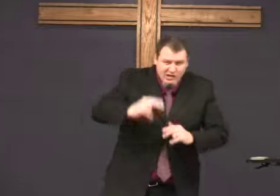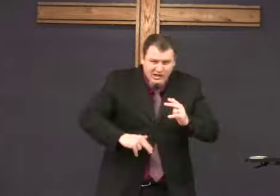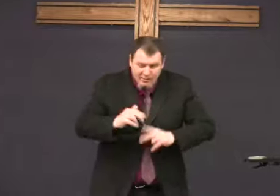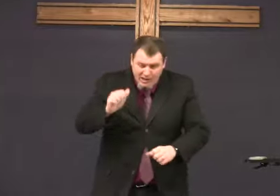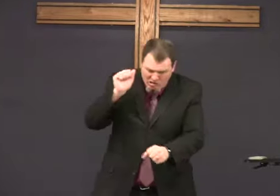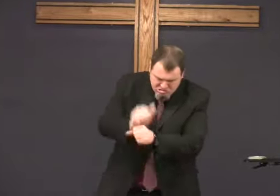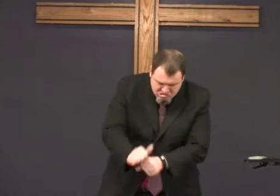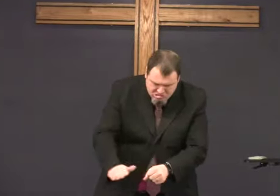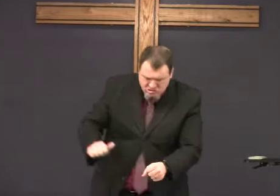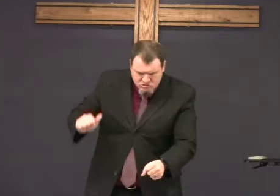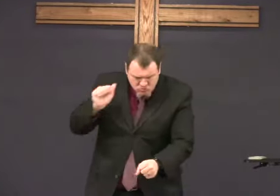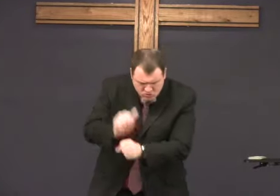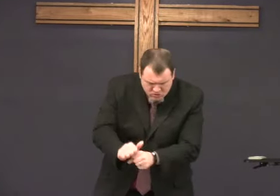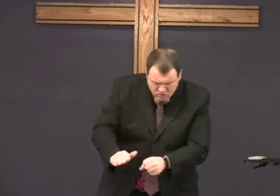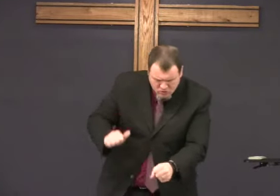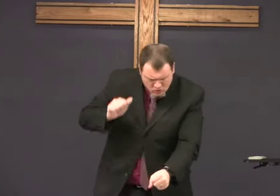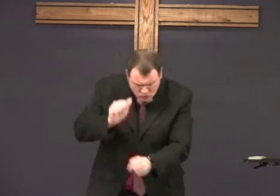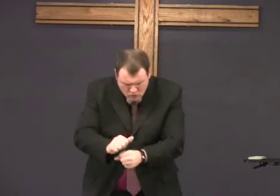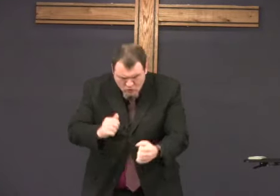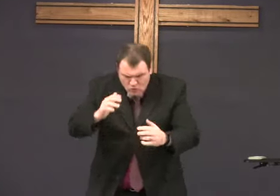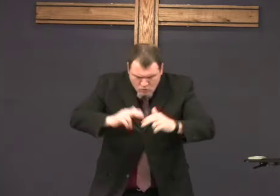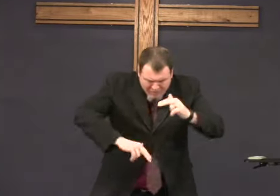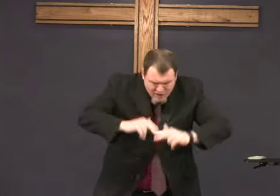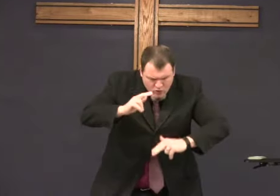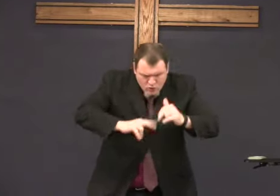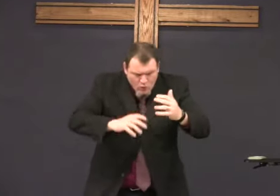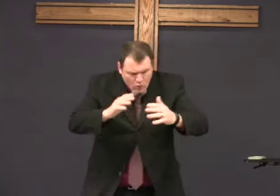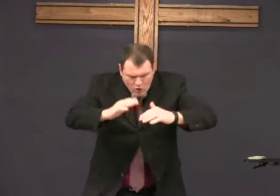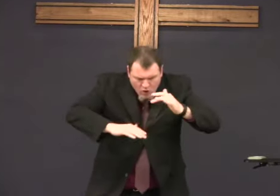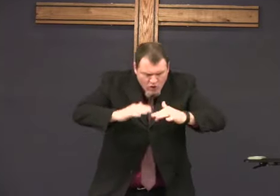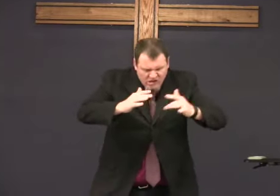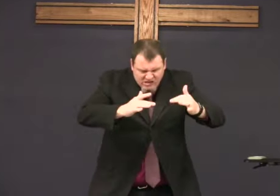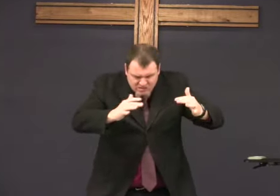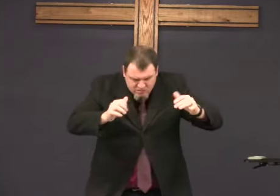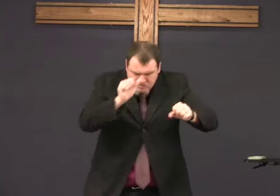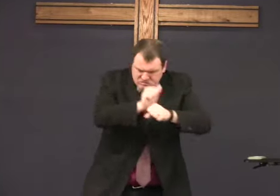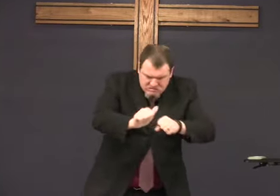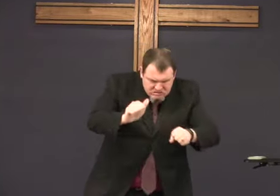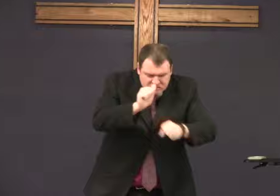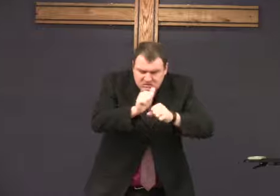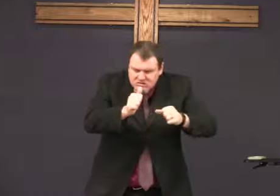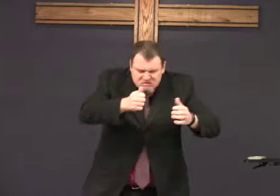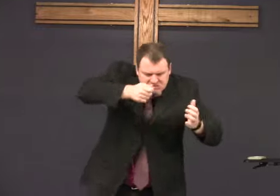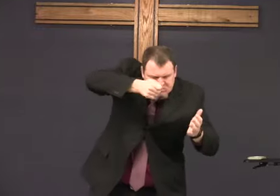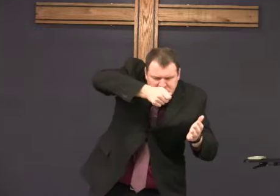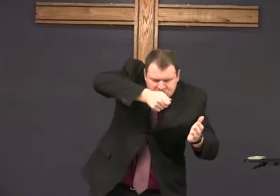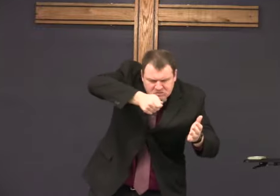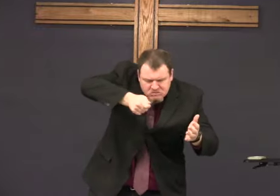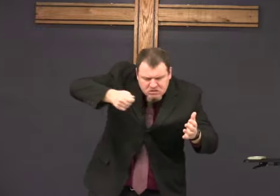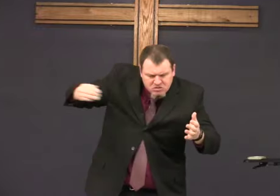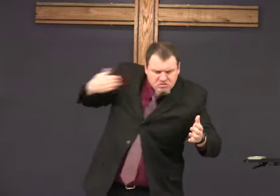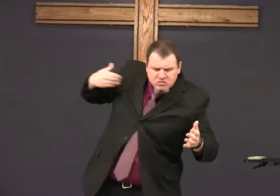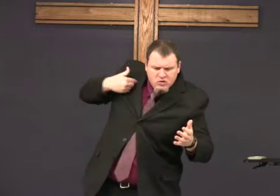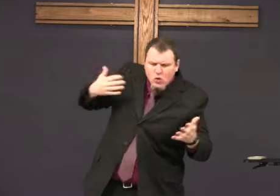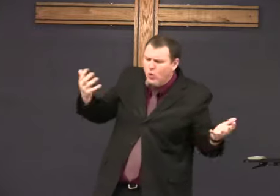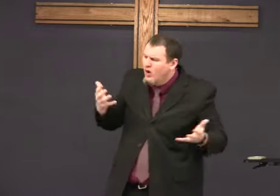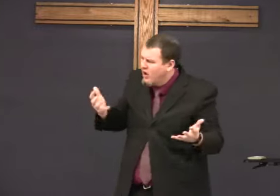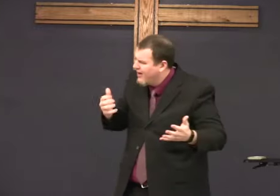So I can imagine Nehemiah working hard at work, and he's working on the wall, and he's doing what he needs to